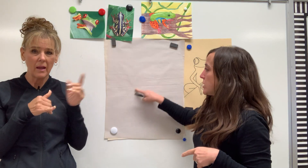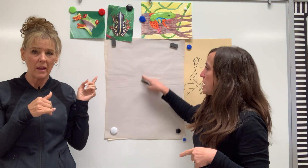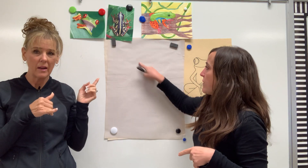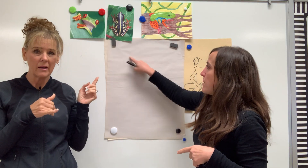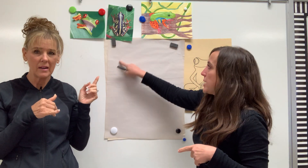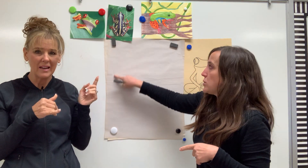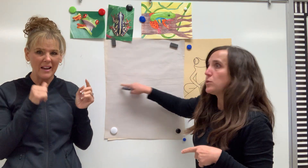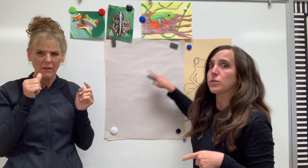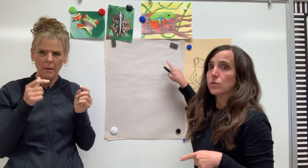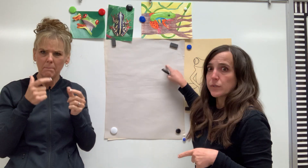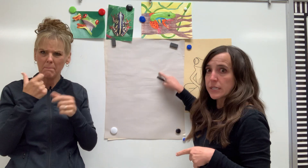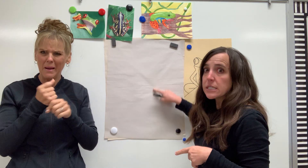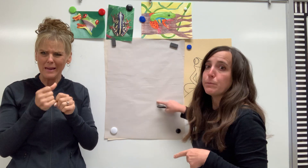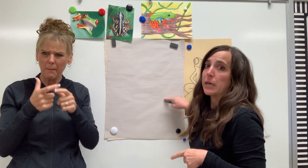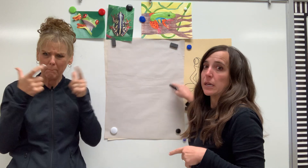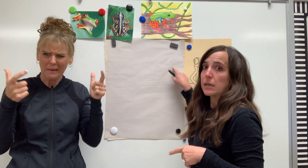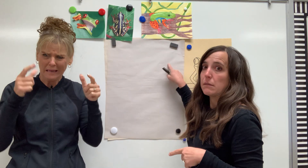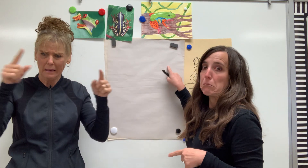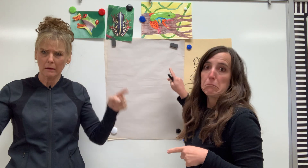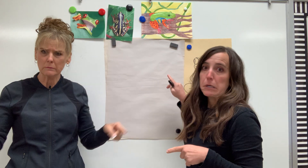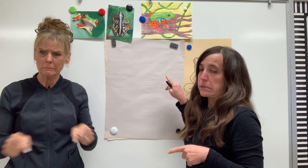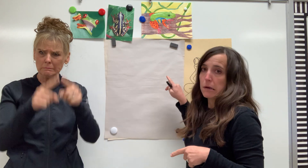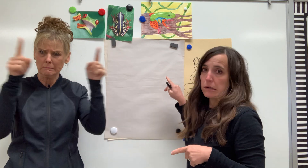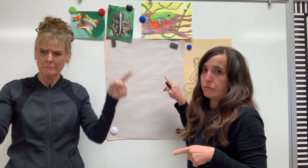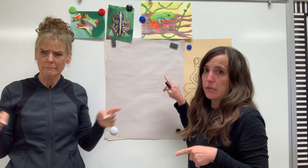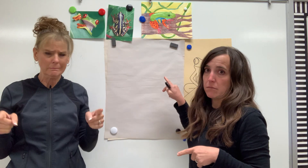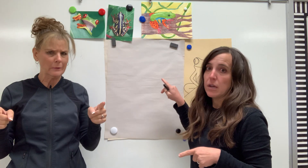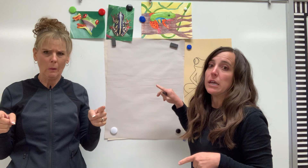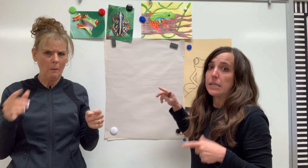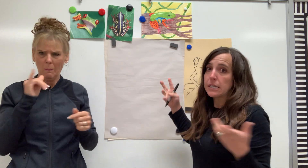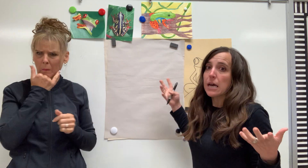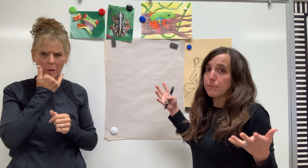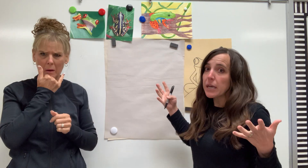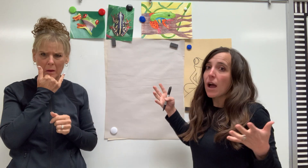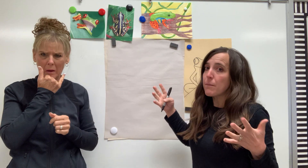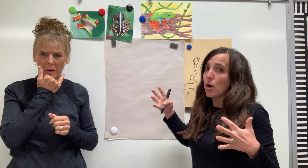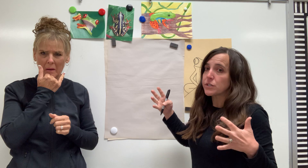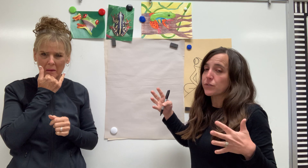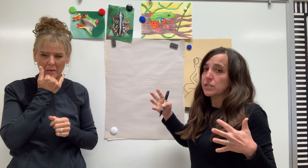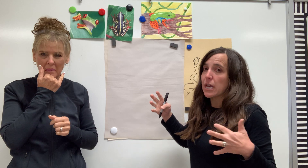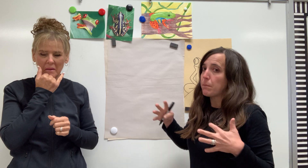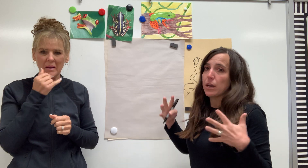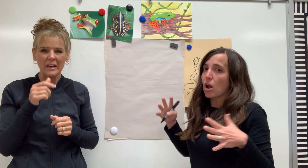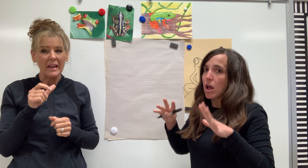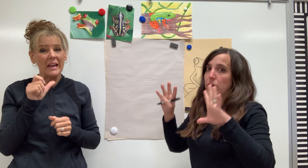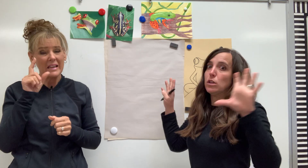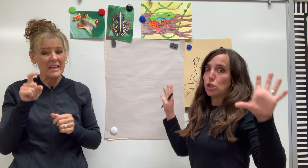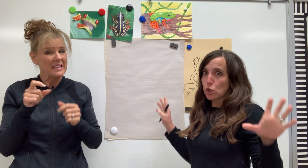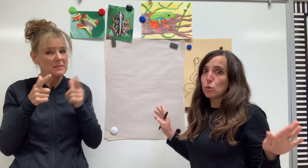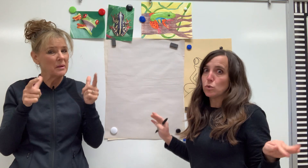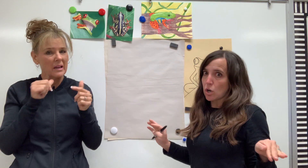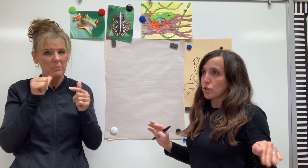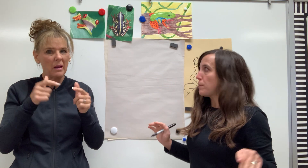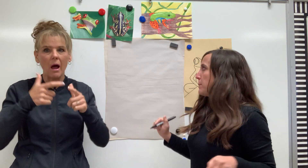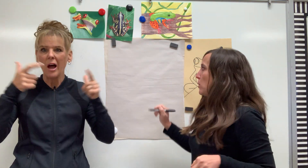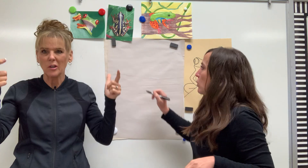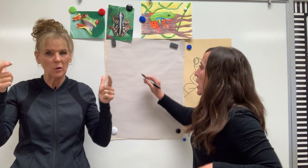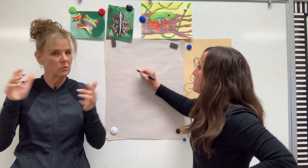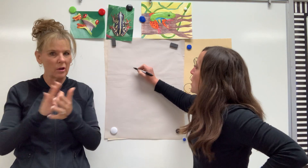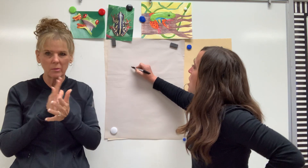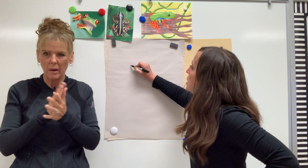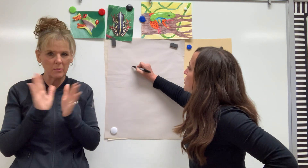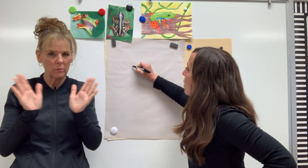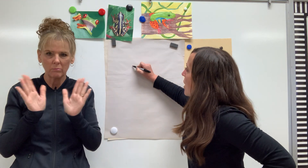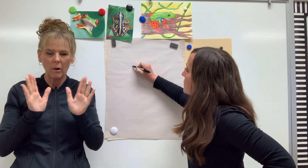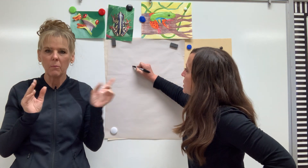Of course, if I make two circles this big, he's not gonna fit. He needs big eyeballs for his head, but not huge on your paper,